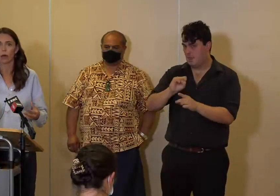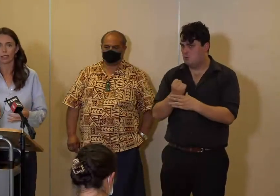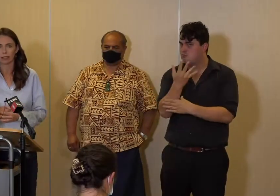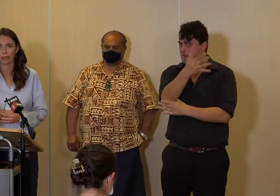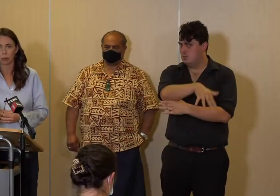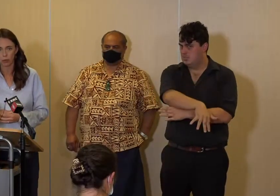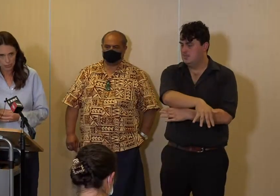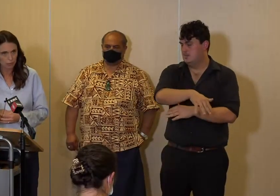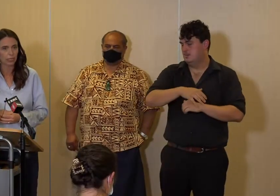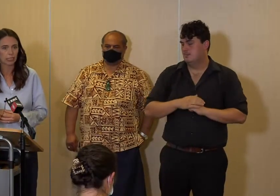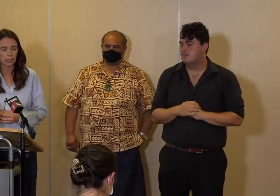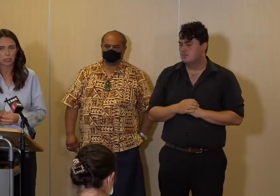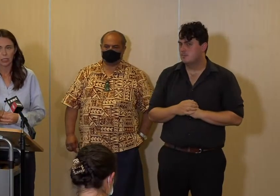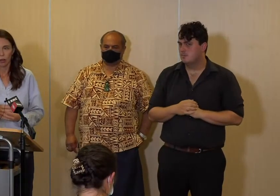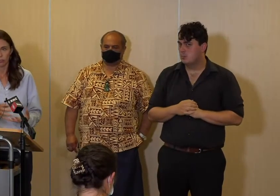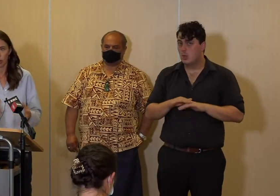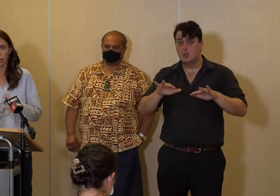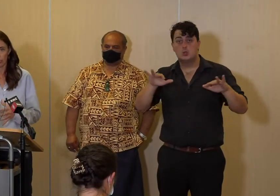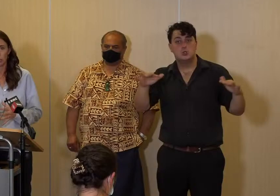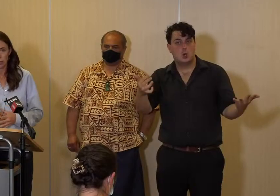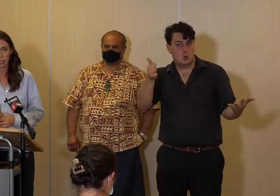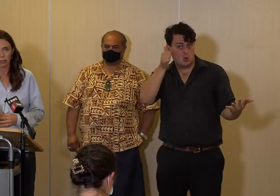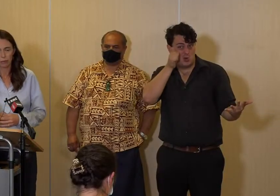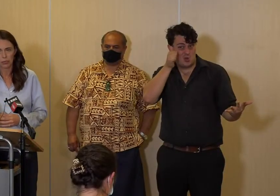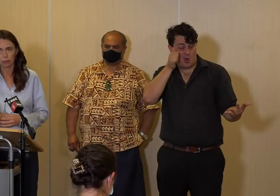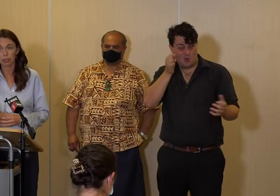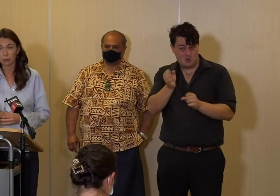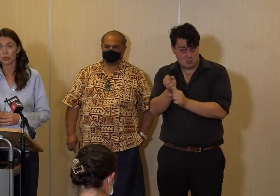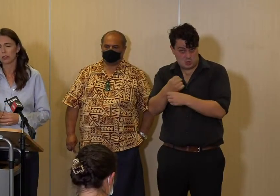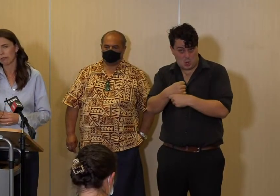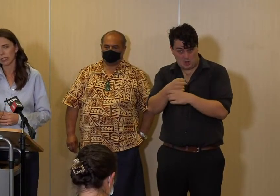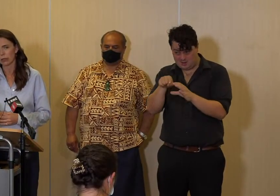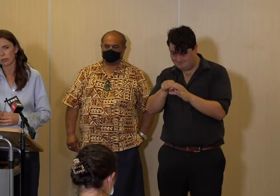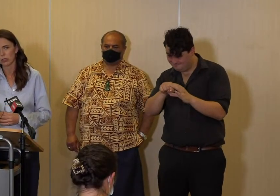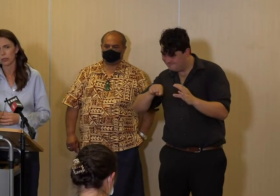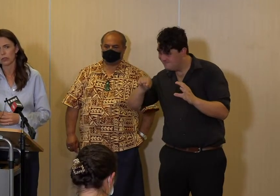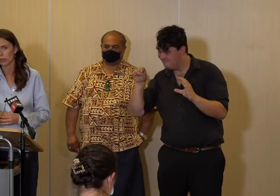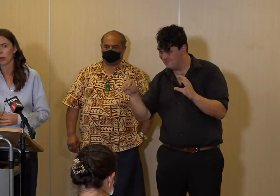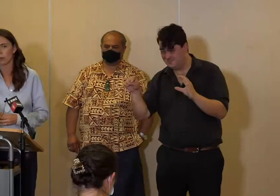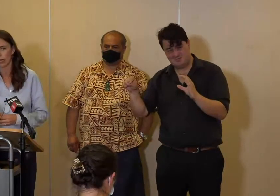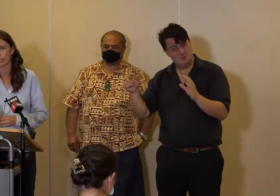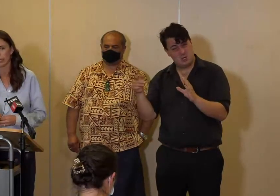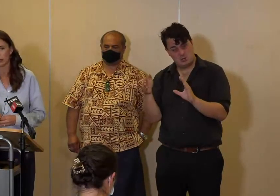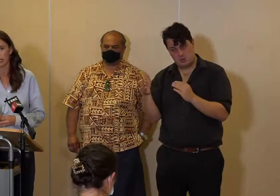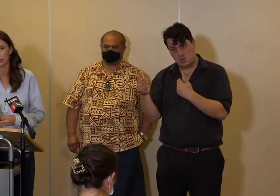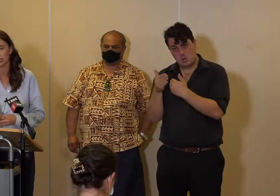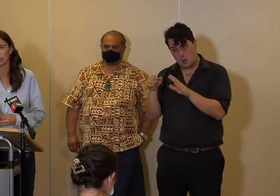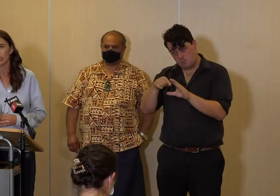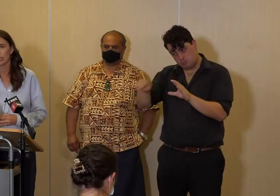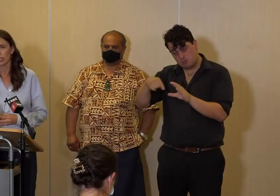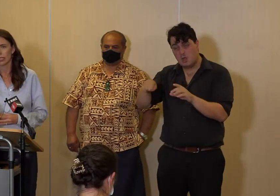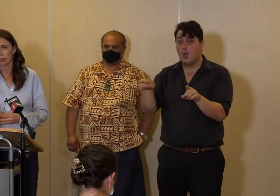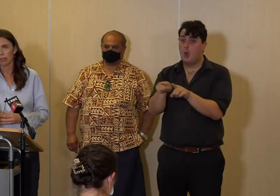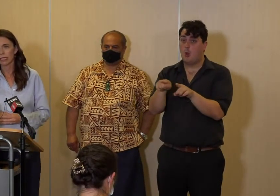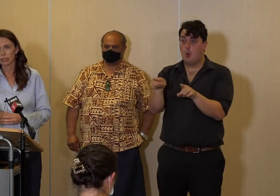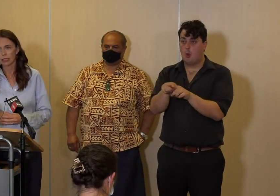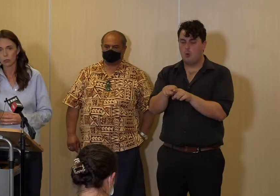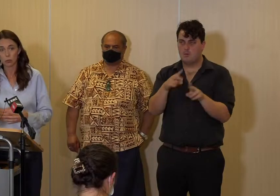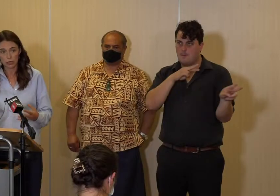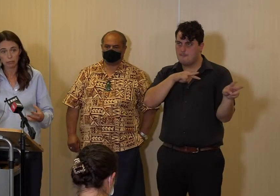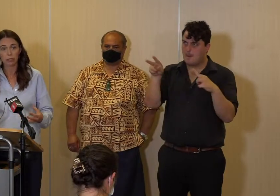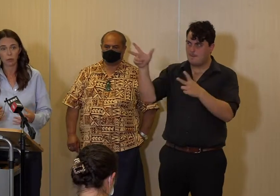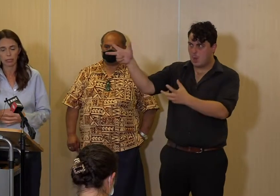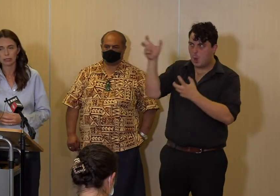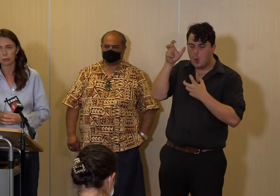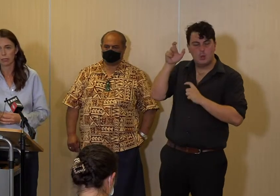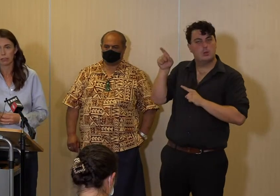then knowing the proximity of Tonga to that eruption, but also the fact that it was heard so widely in the region, I think immediately